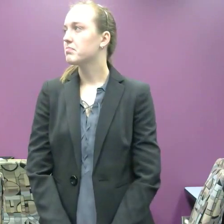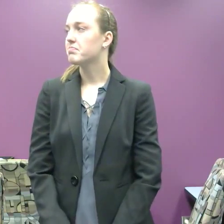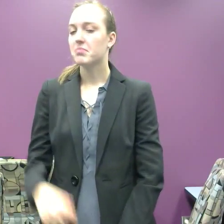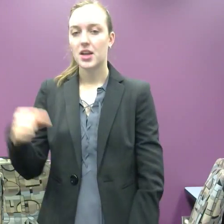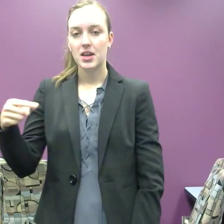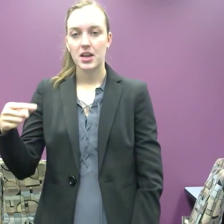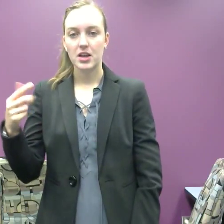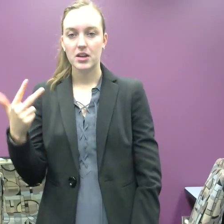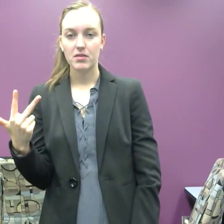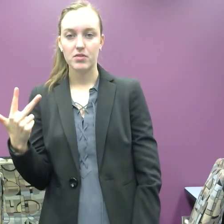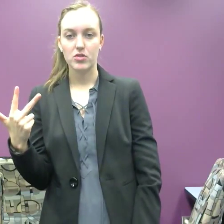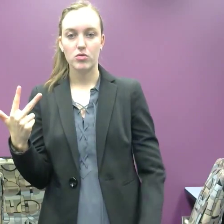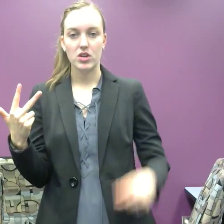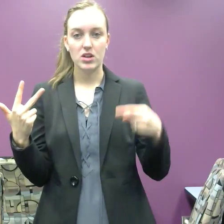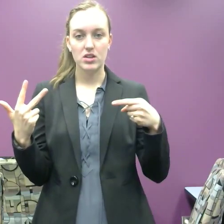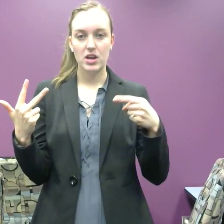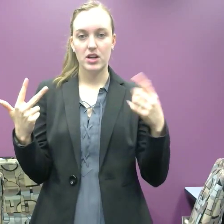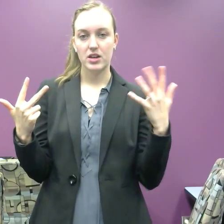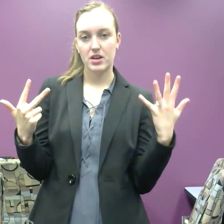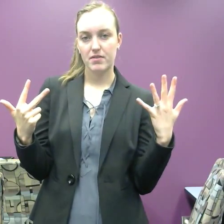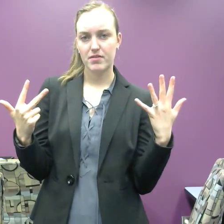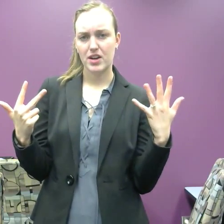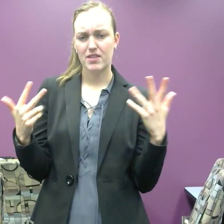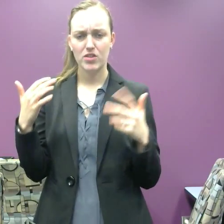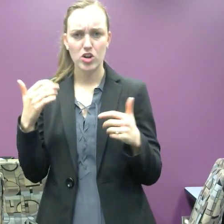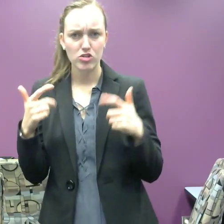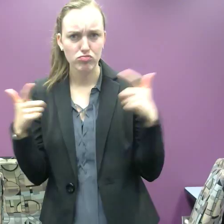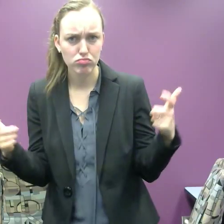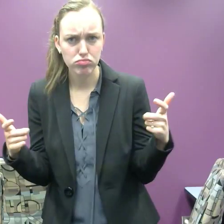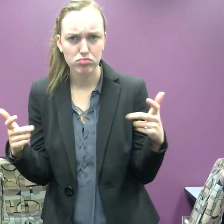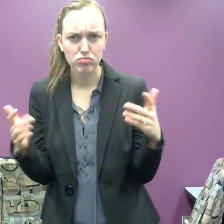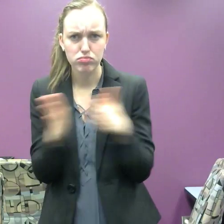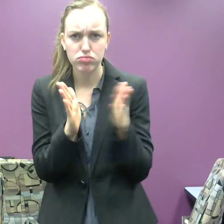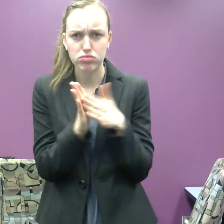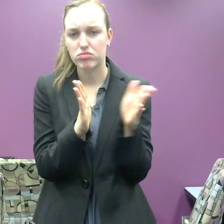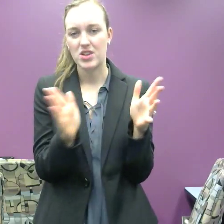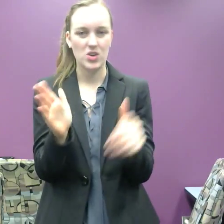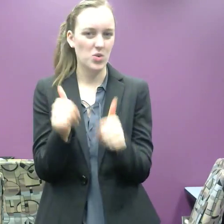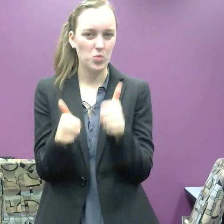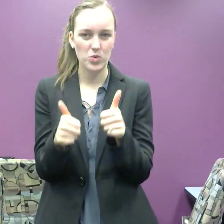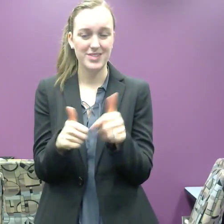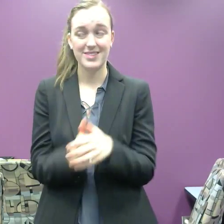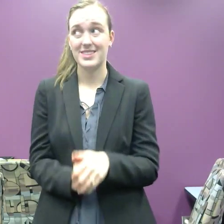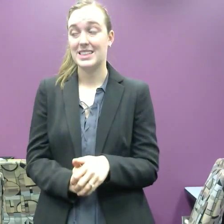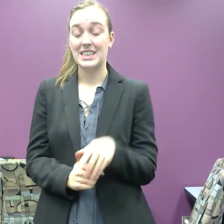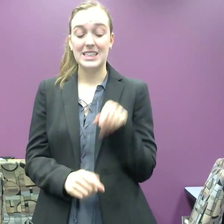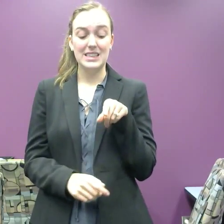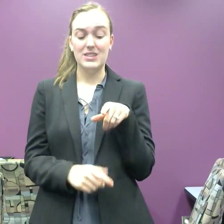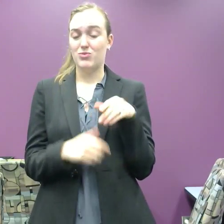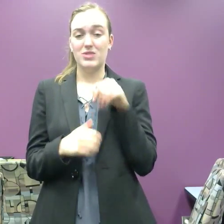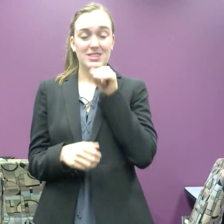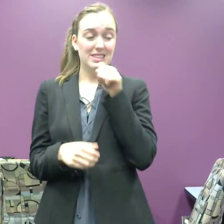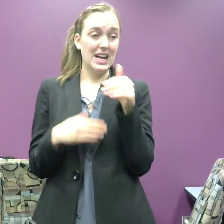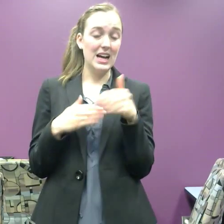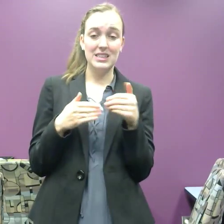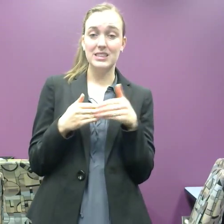We have -3 and -5. Which of those two is larger? This is not common sense necessarily